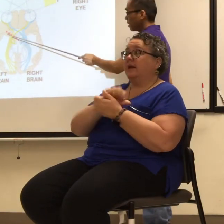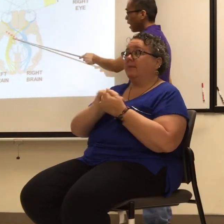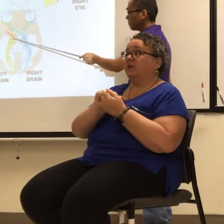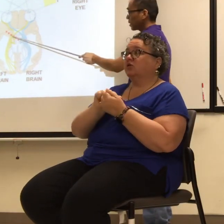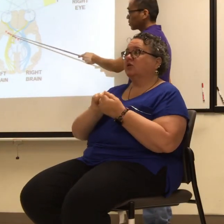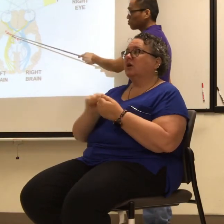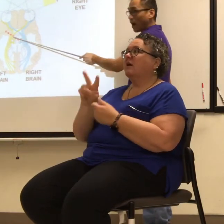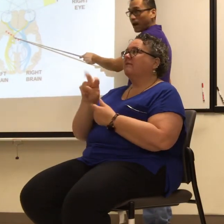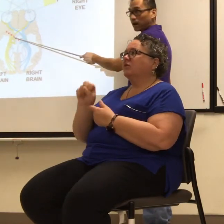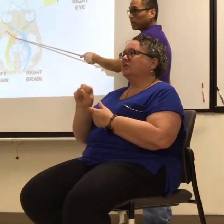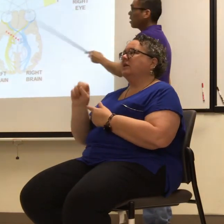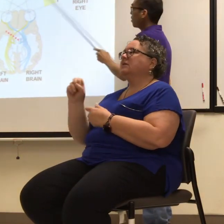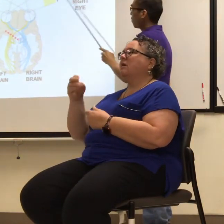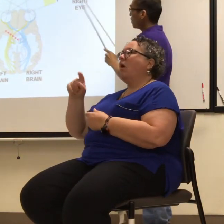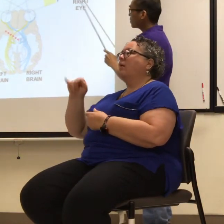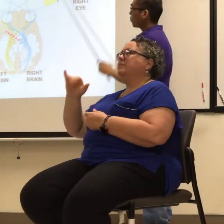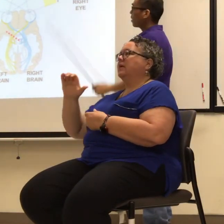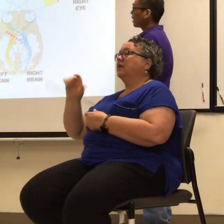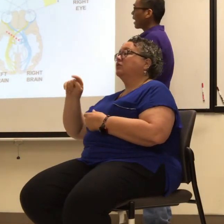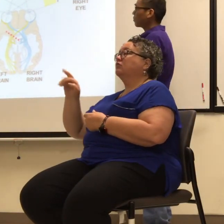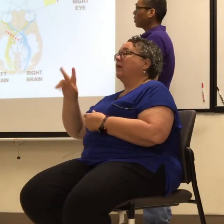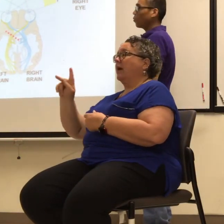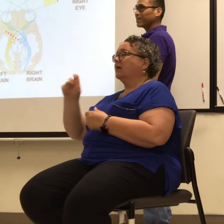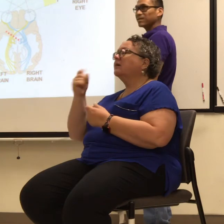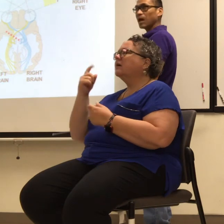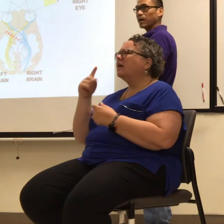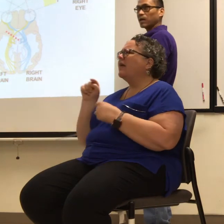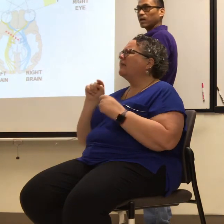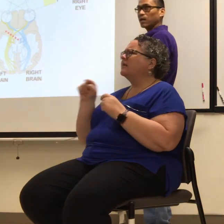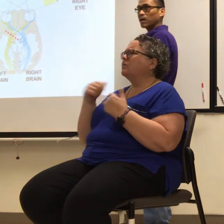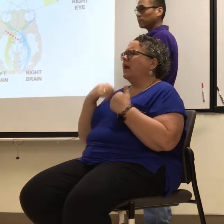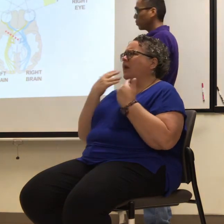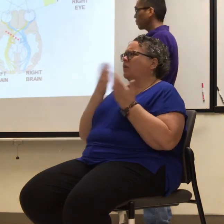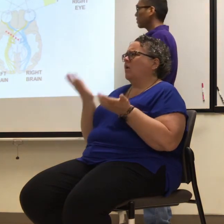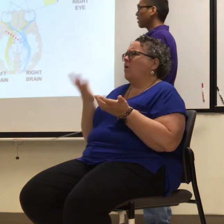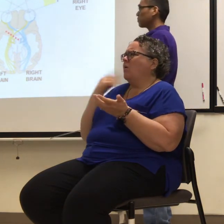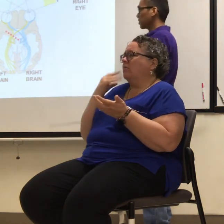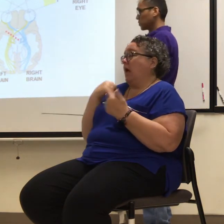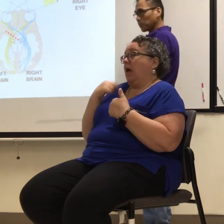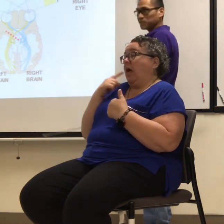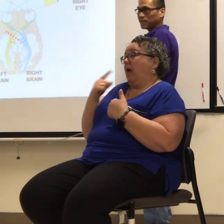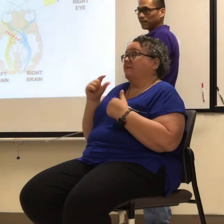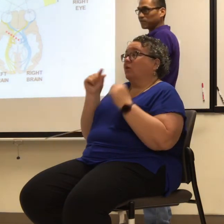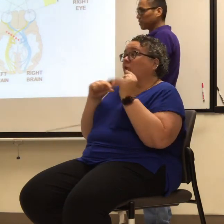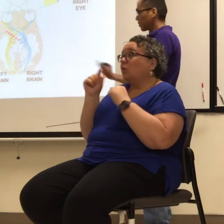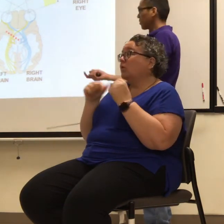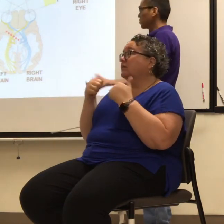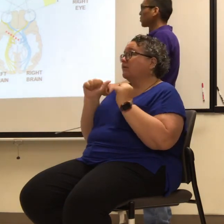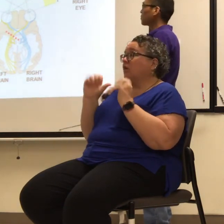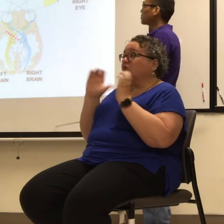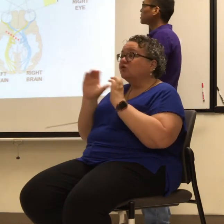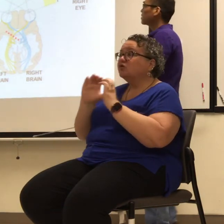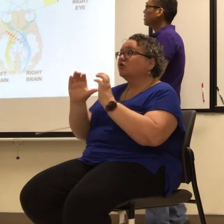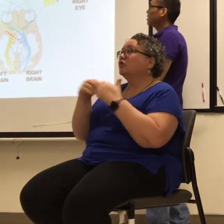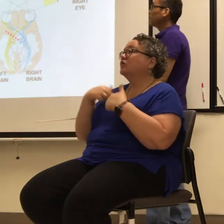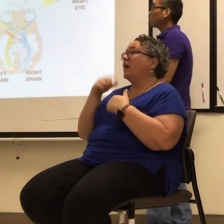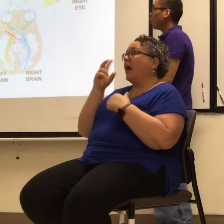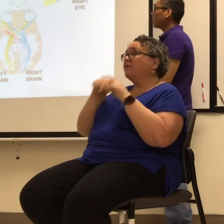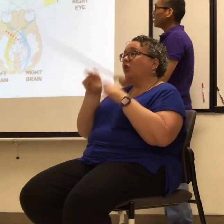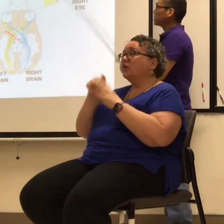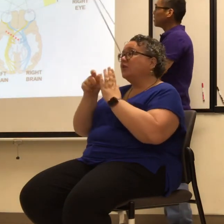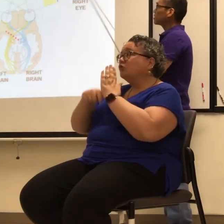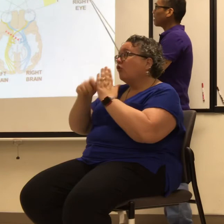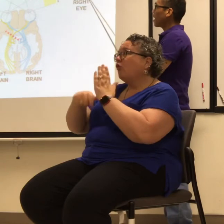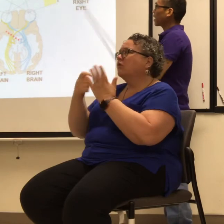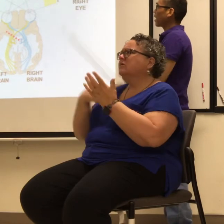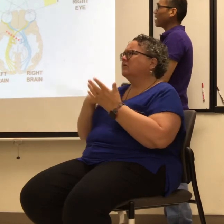versus optic tract. This one, I don't know what it's like. I've Googled it, I've tried to search it, I've tried to look in the journals.